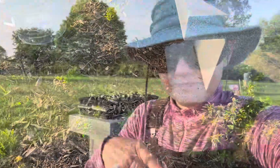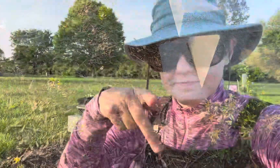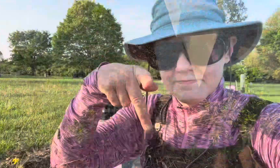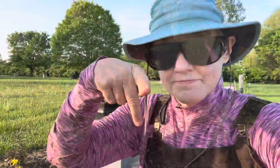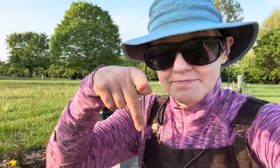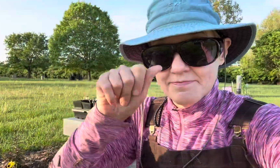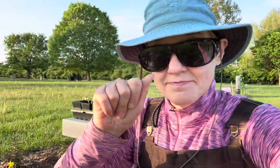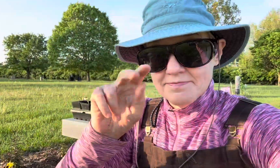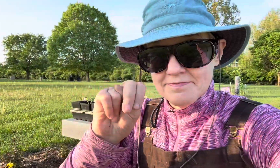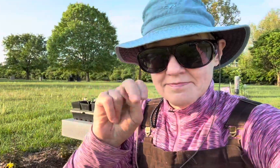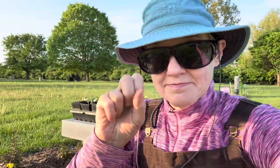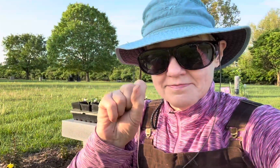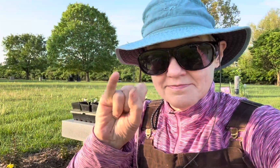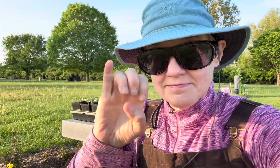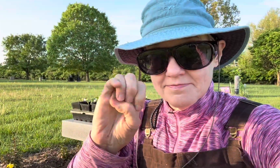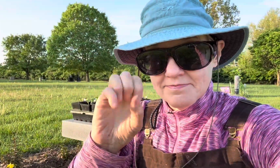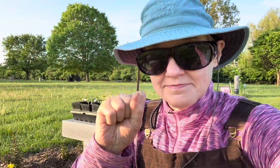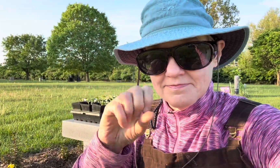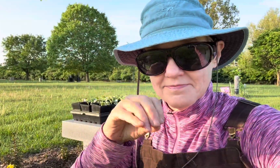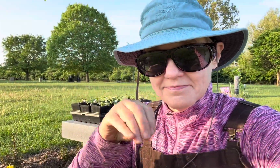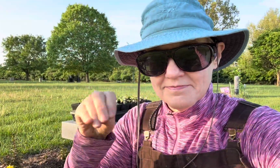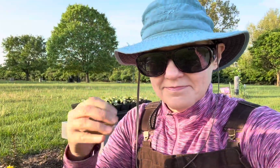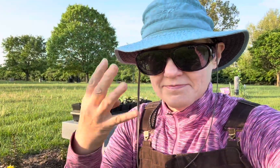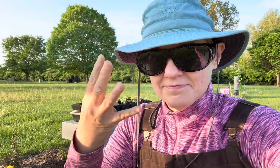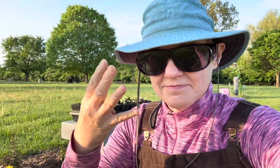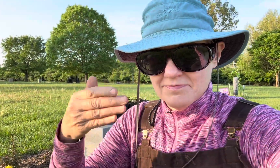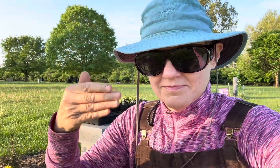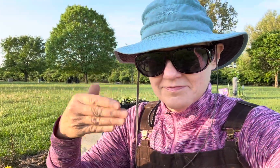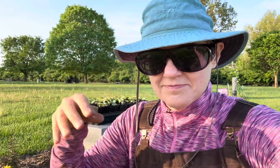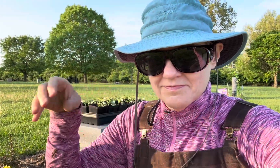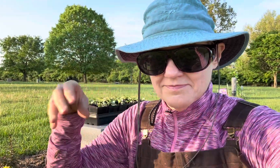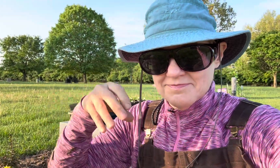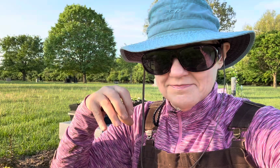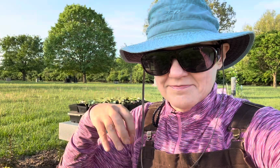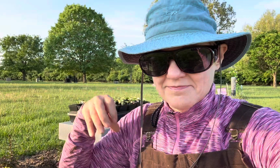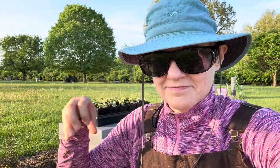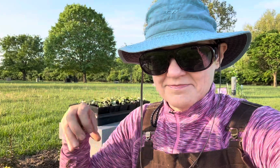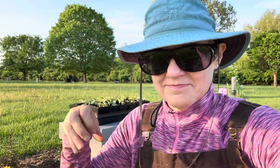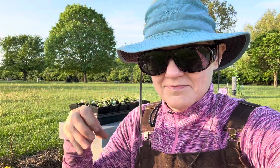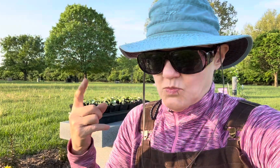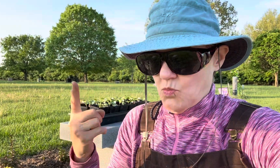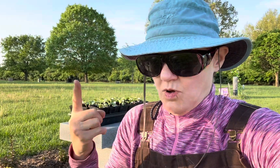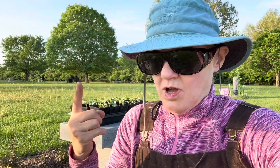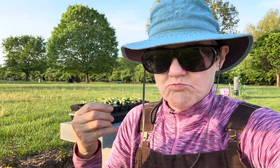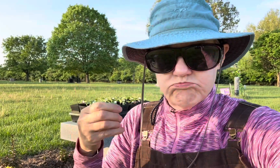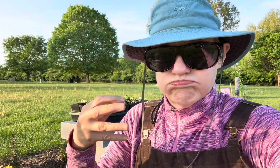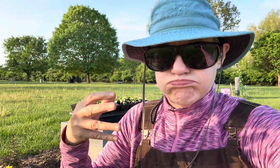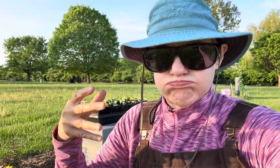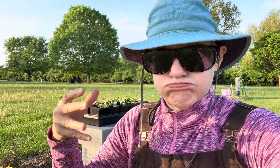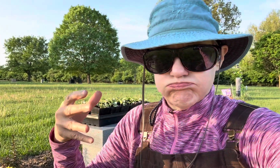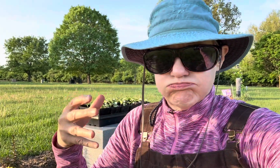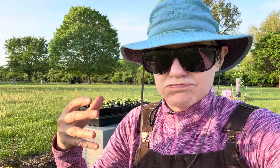I planted the pansies on the four corners of the bench, and that one did really